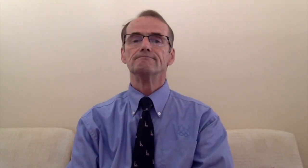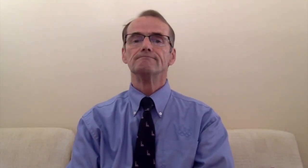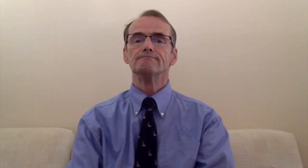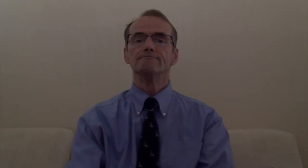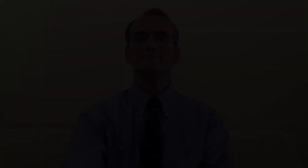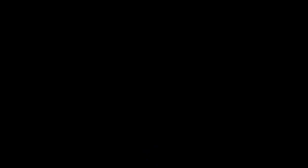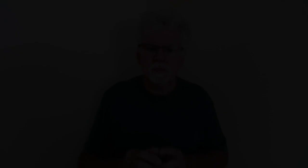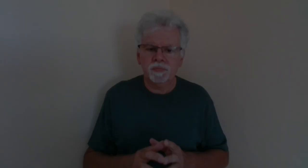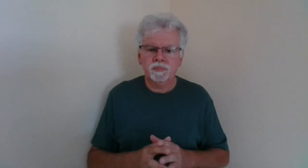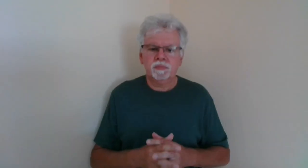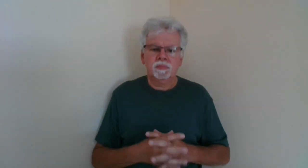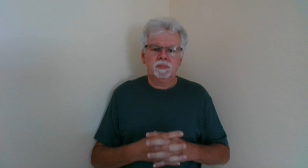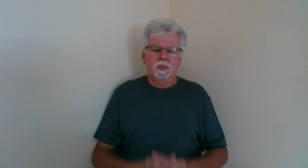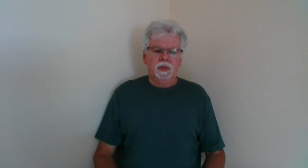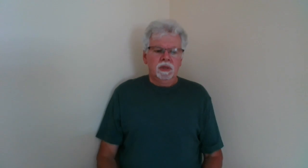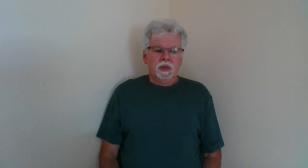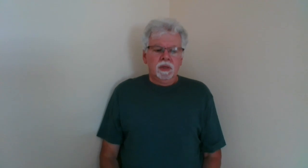hands.